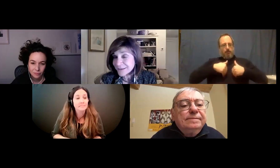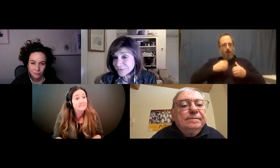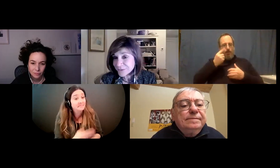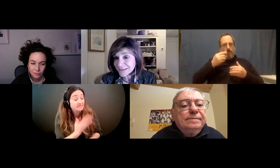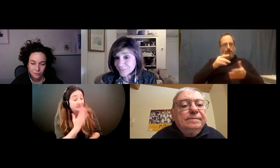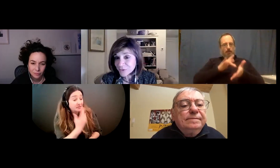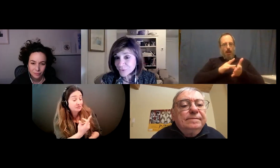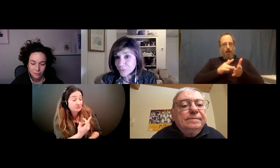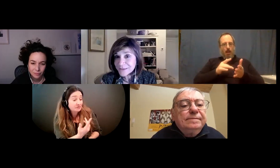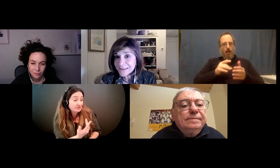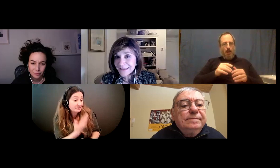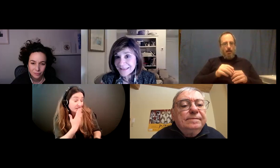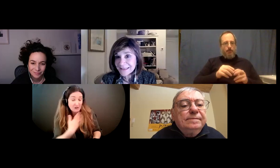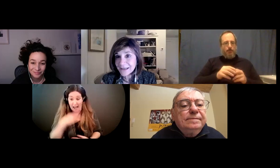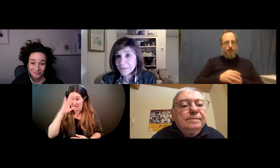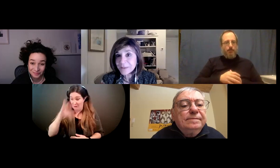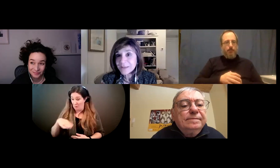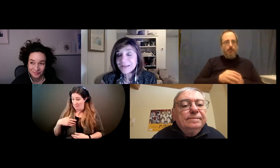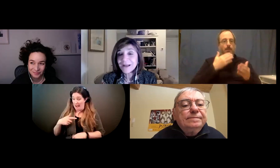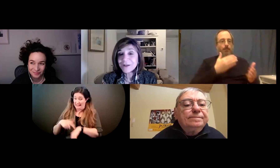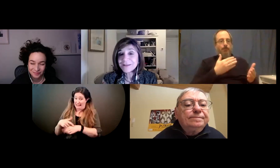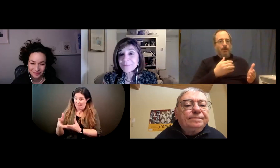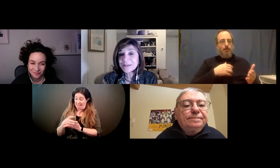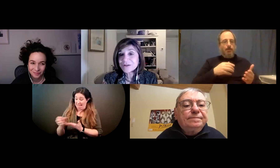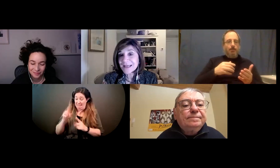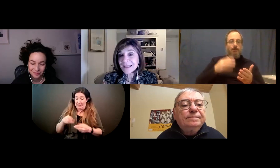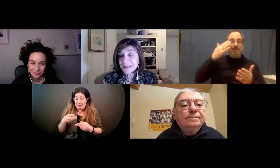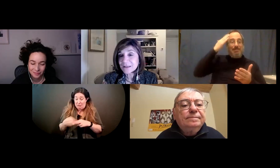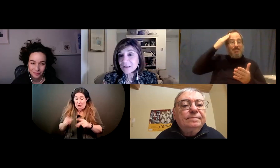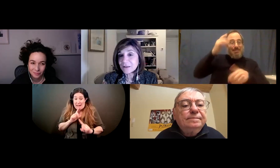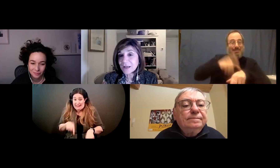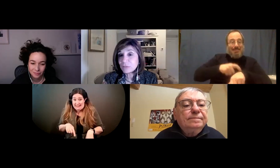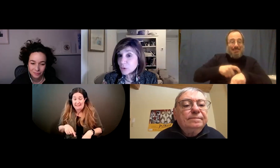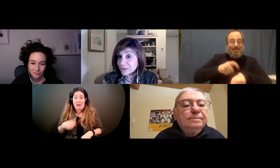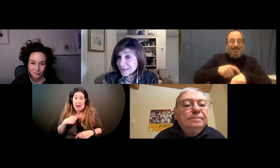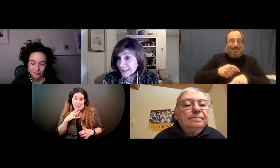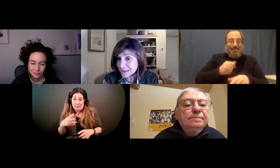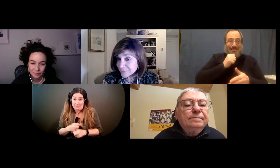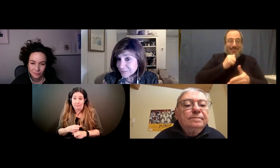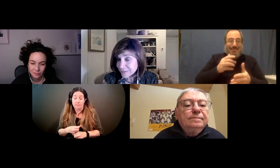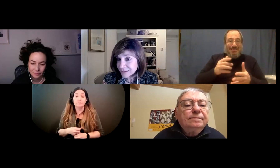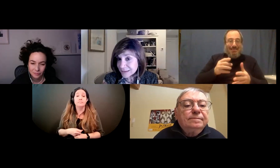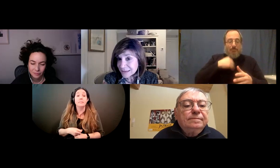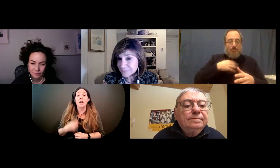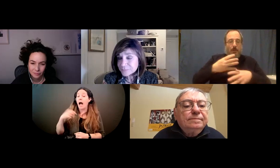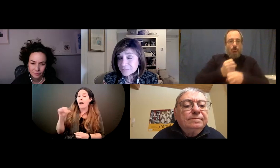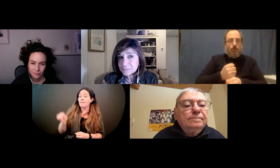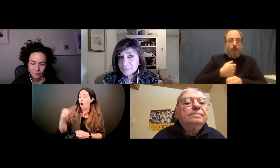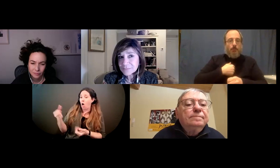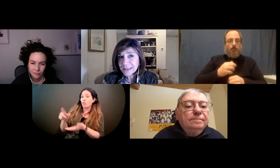my answer has to be short, since I see the time, let me just say that I wrote extensively about